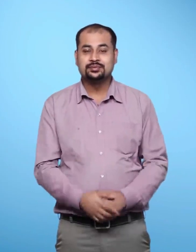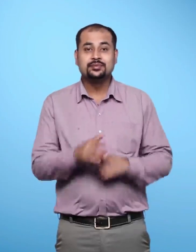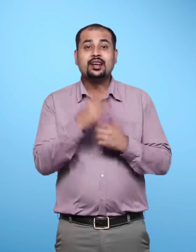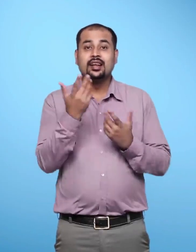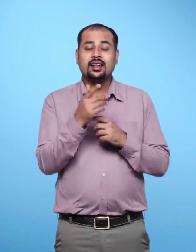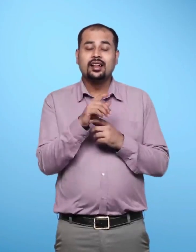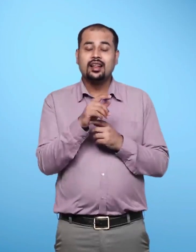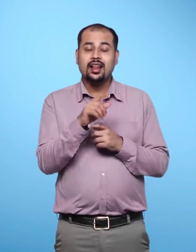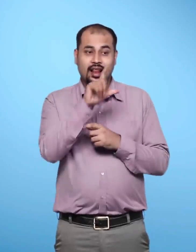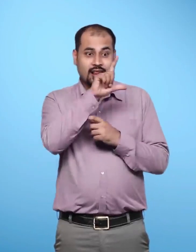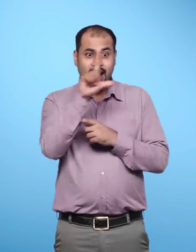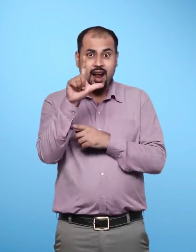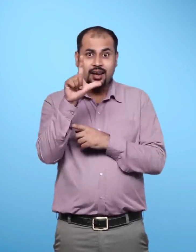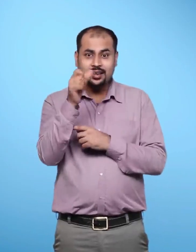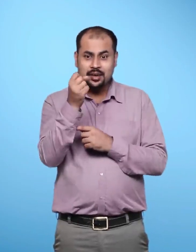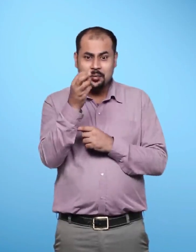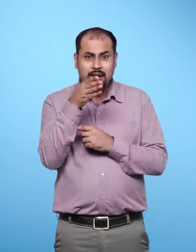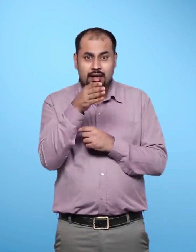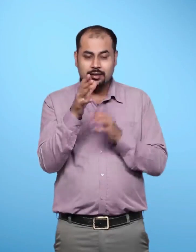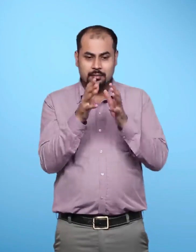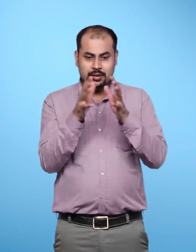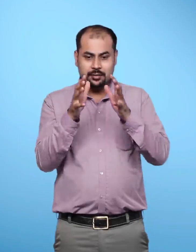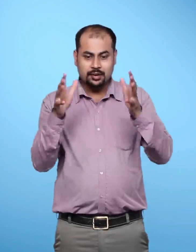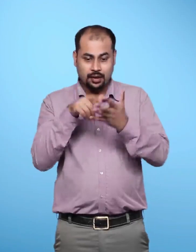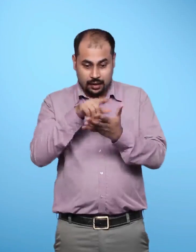you heard of the number lakh.